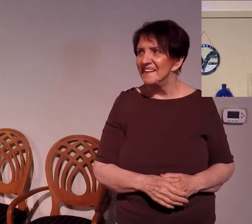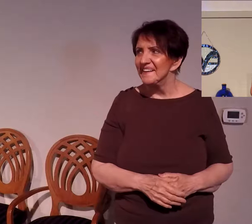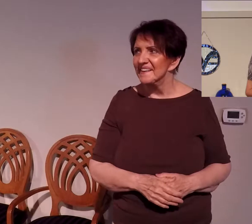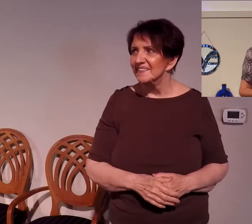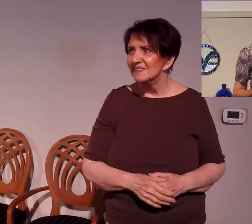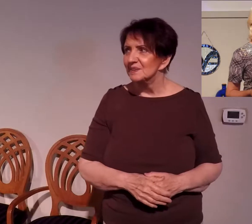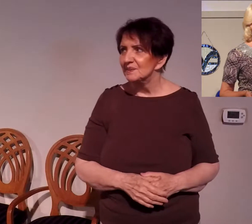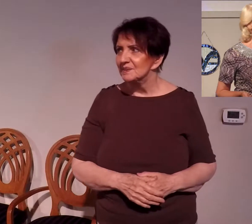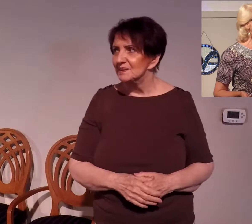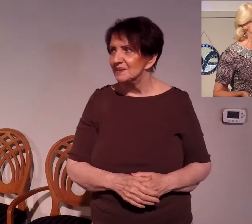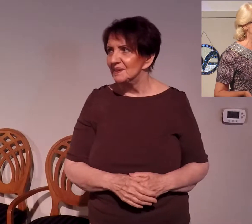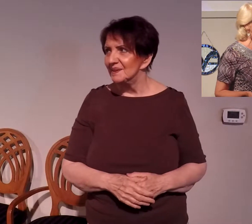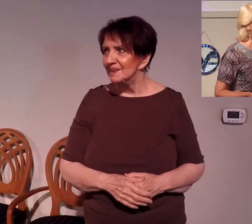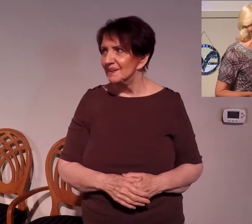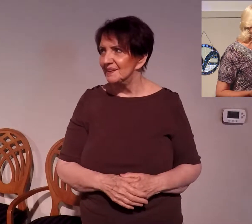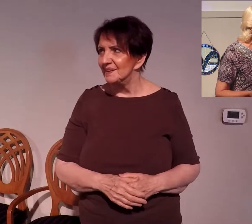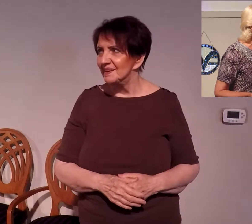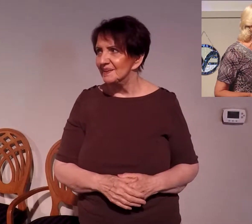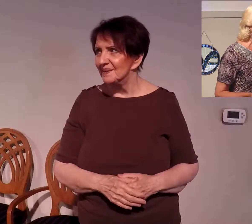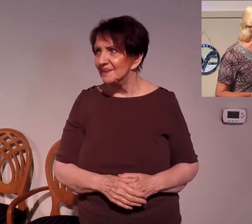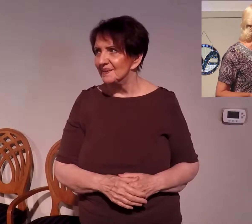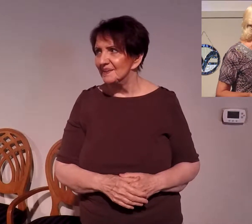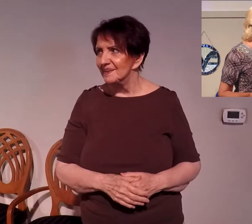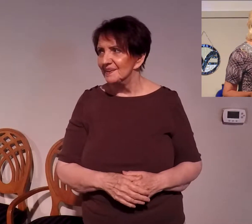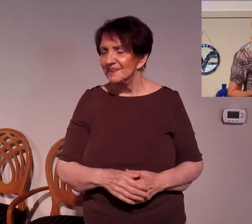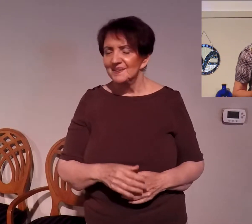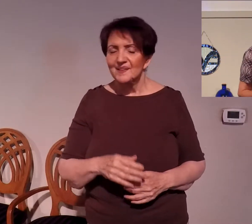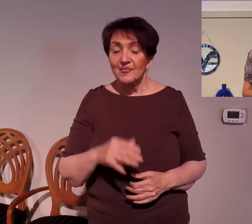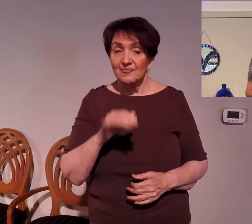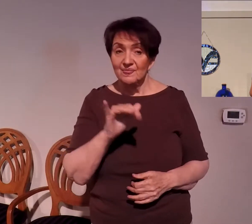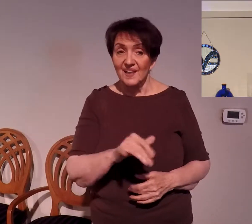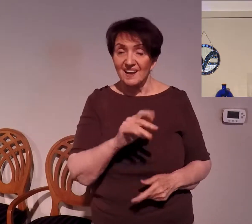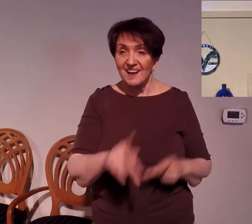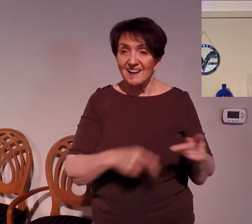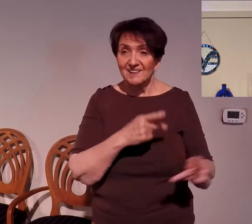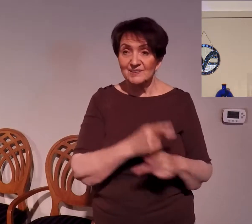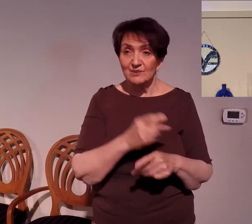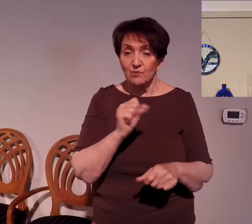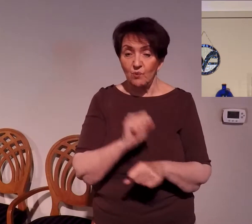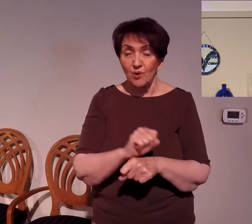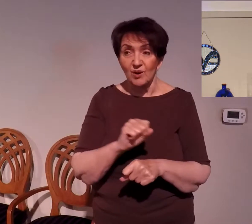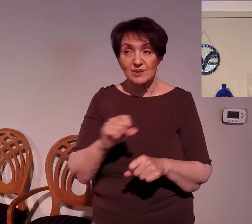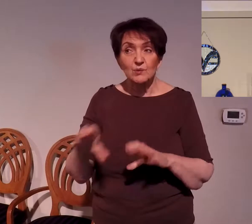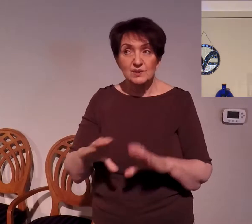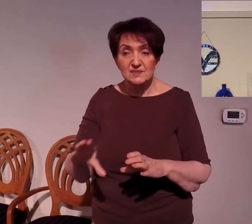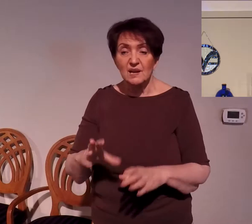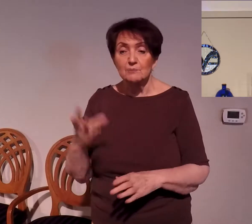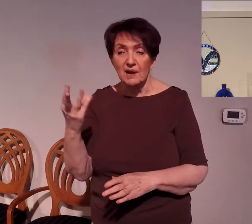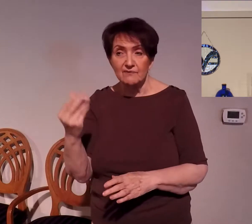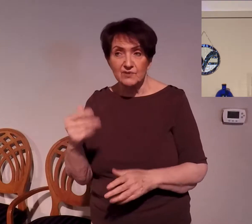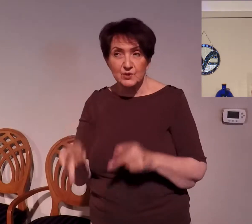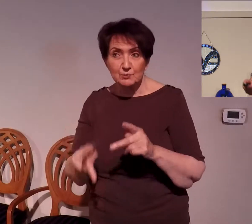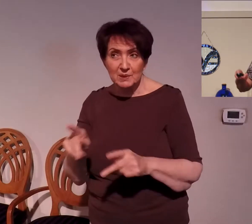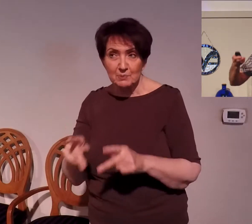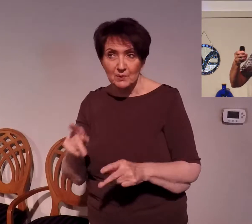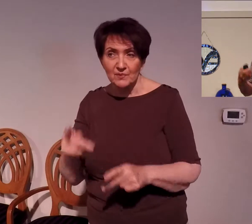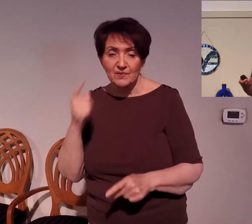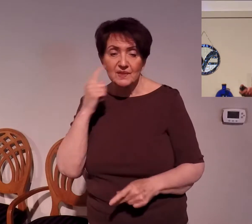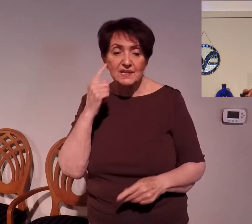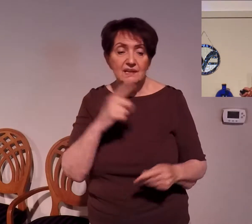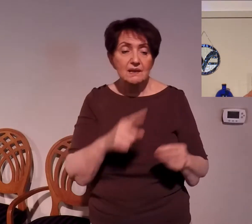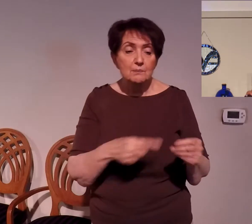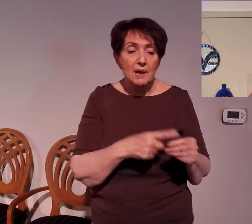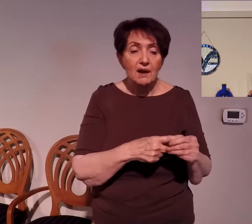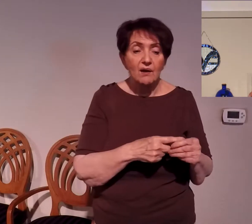So this is a synopsis of that kind of work that was done by a number of people thinking about, okay, what